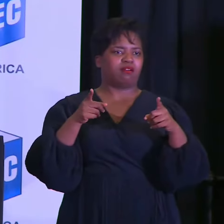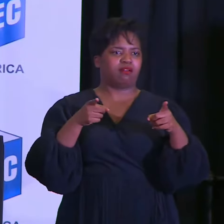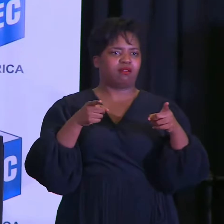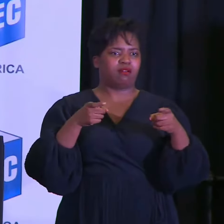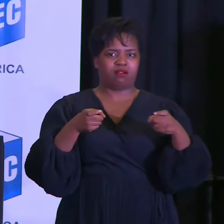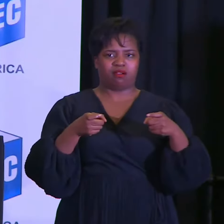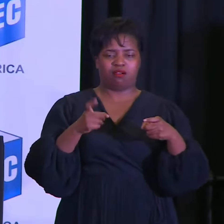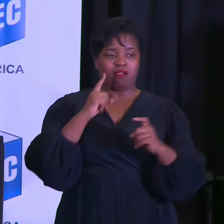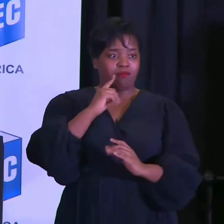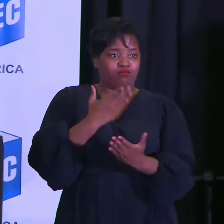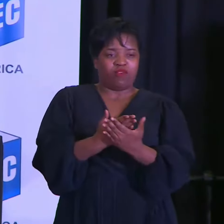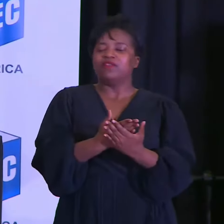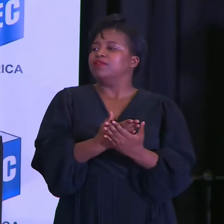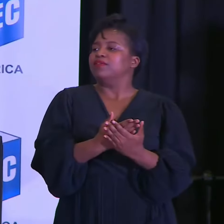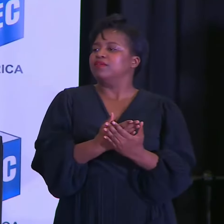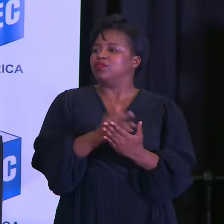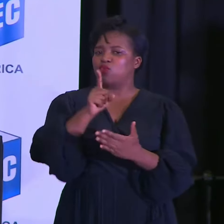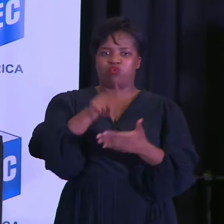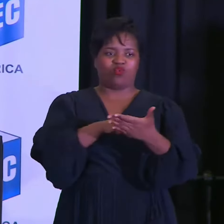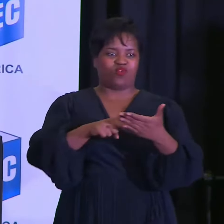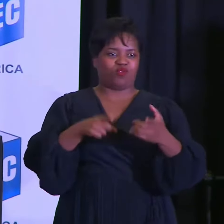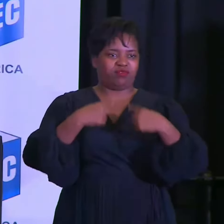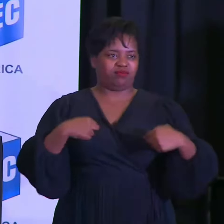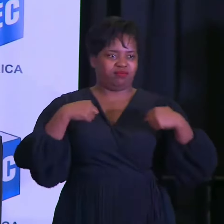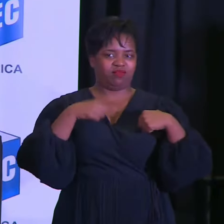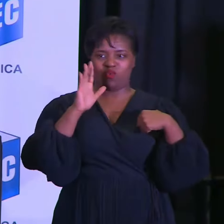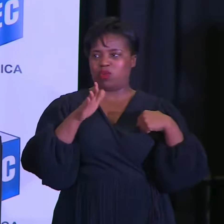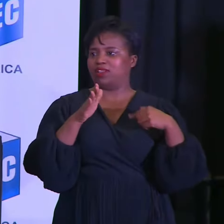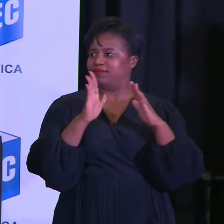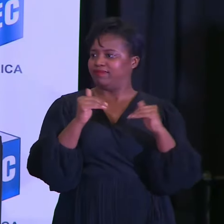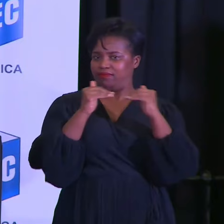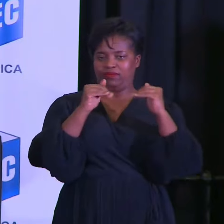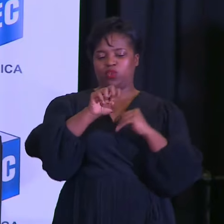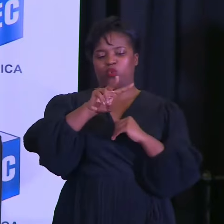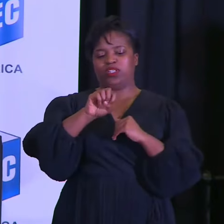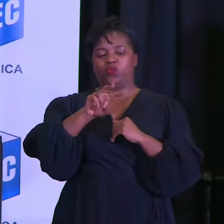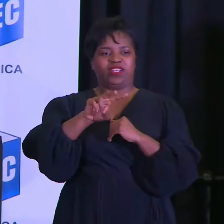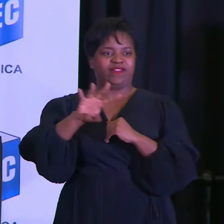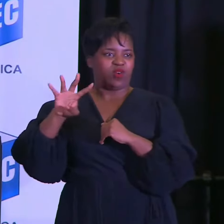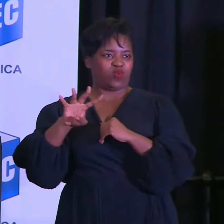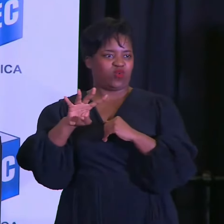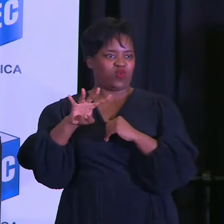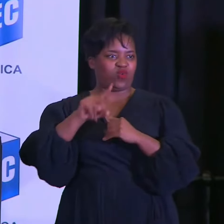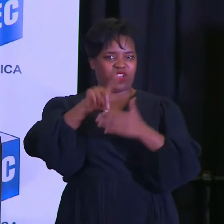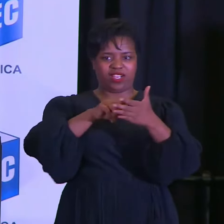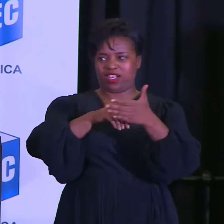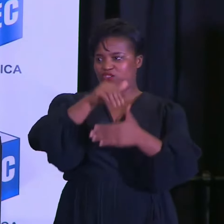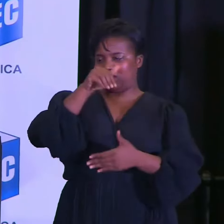obviously prove the opposite, and you will be justified during the 2024 elections.